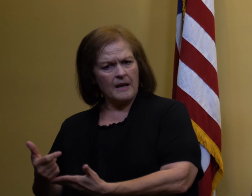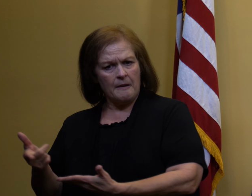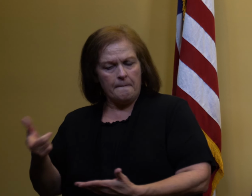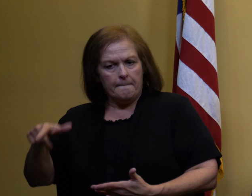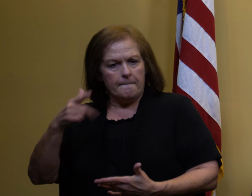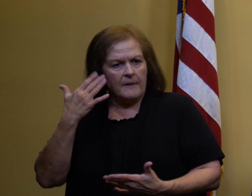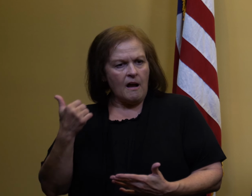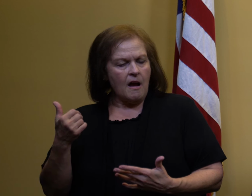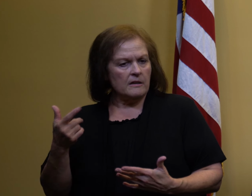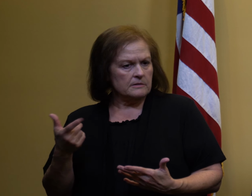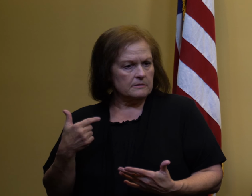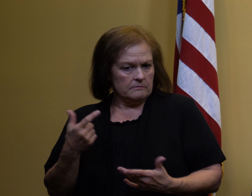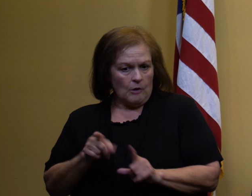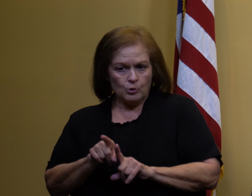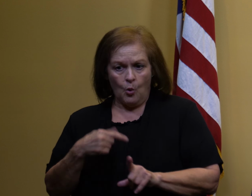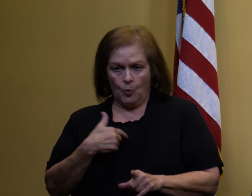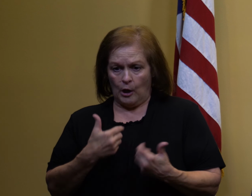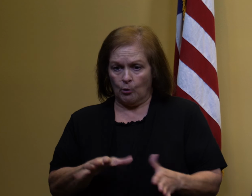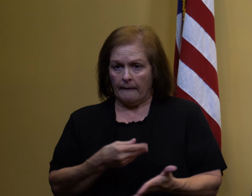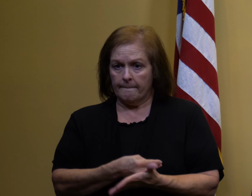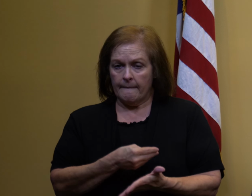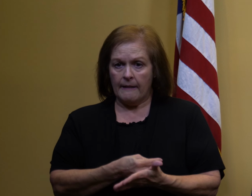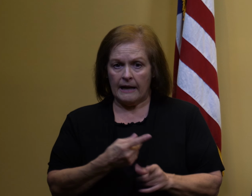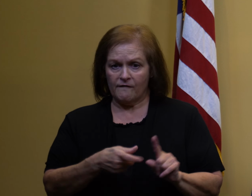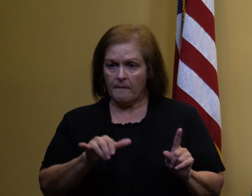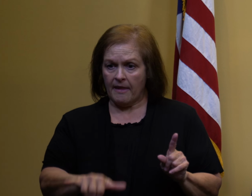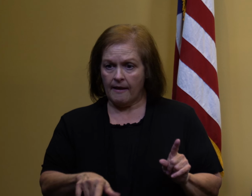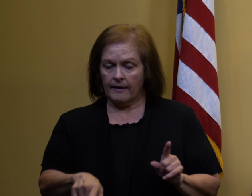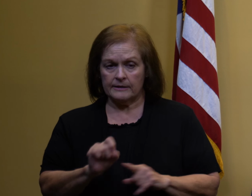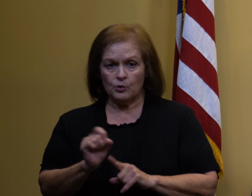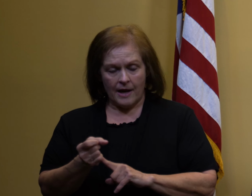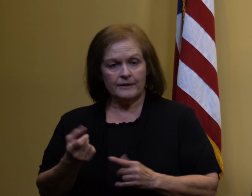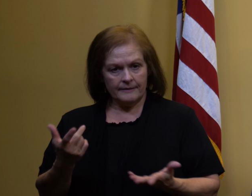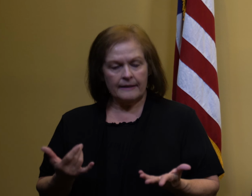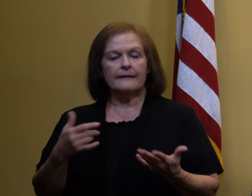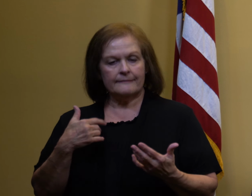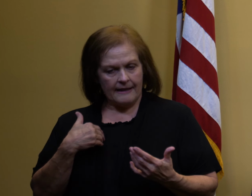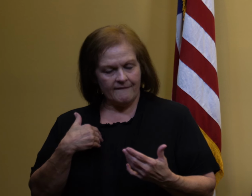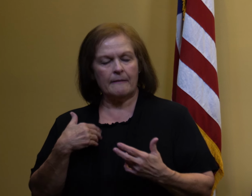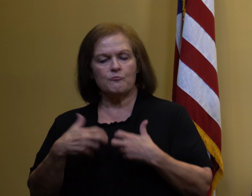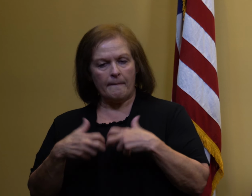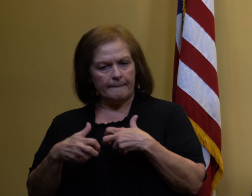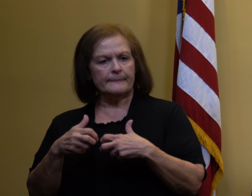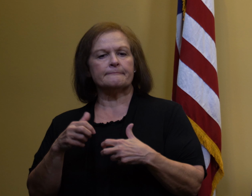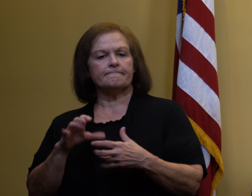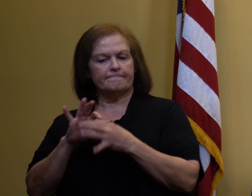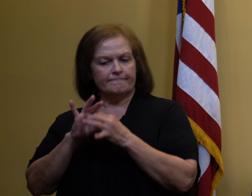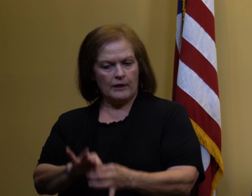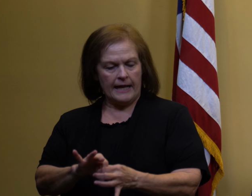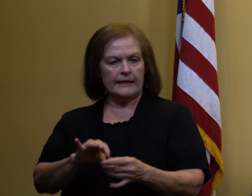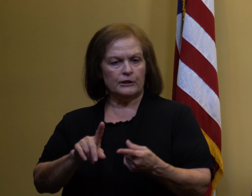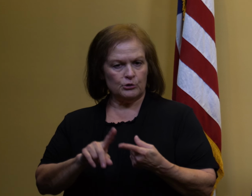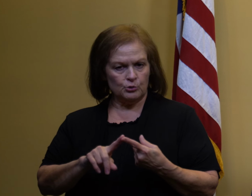revenue for the city of New Orleans. Okay, so there are consequences, and there are consequences relative to our bottom line